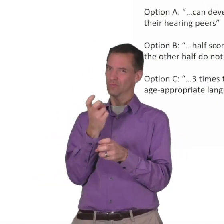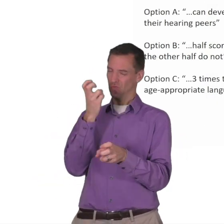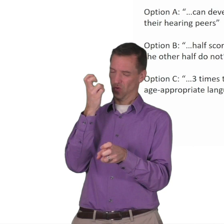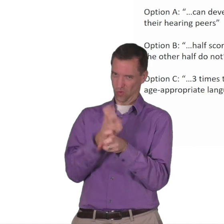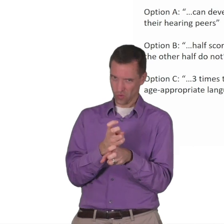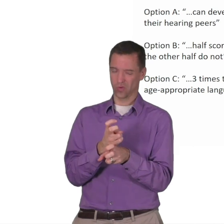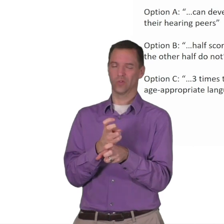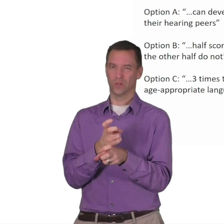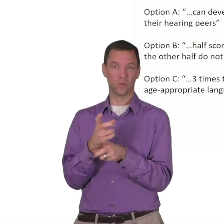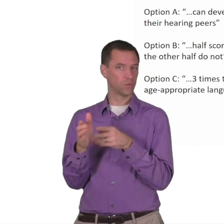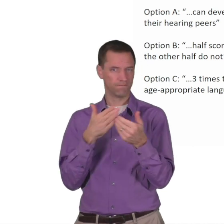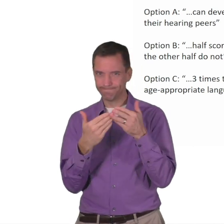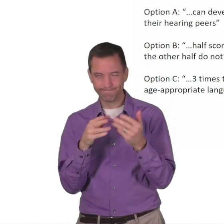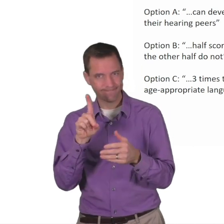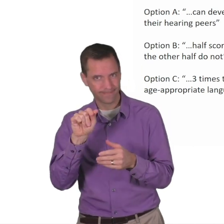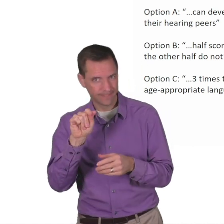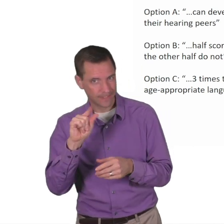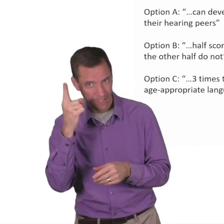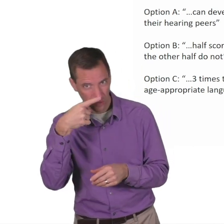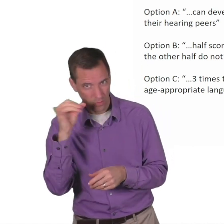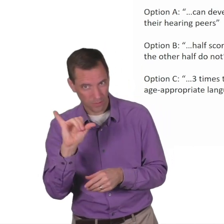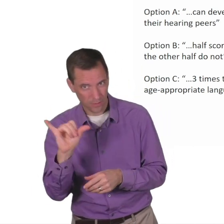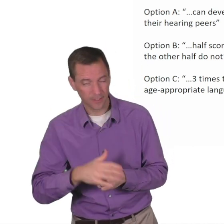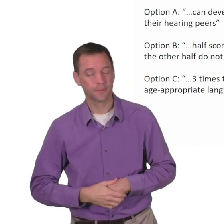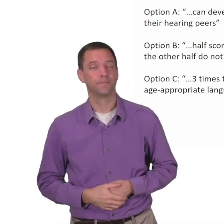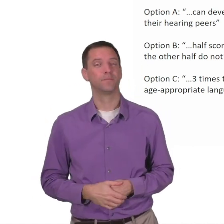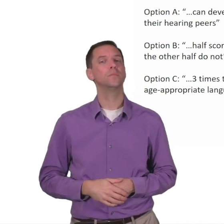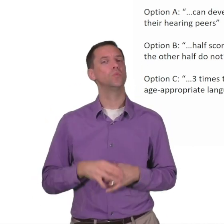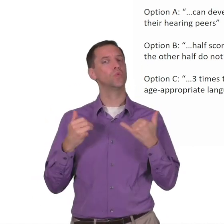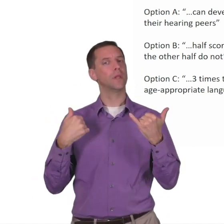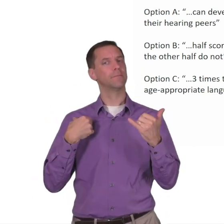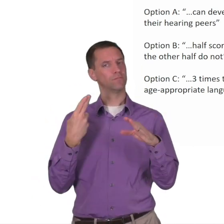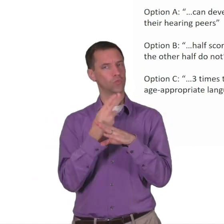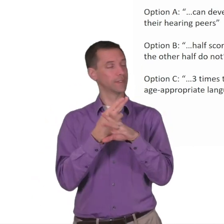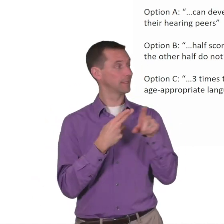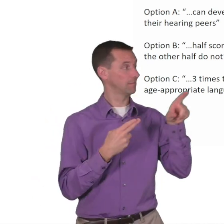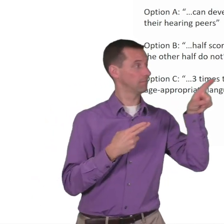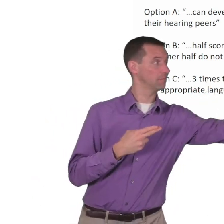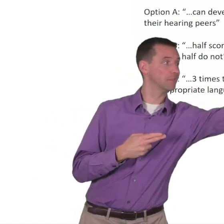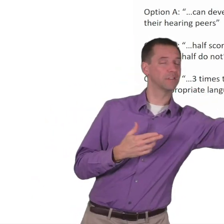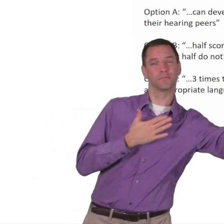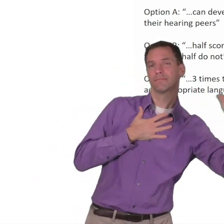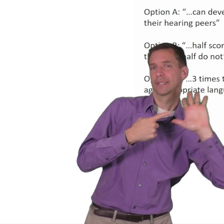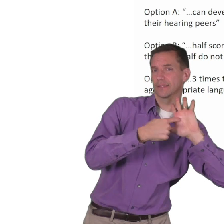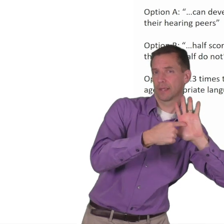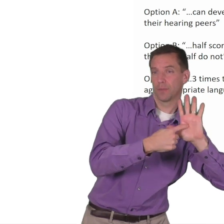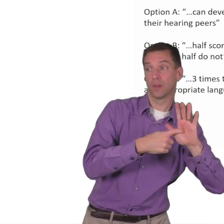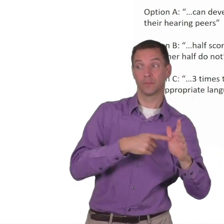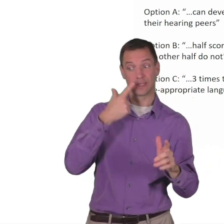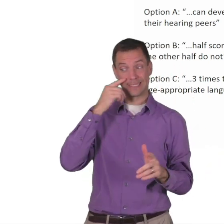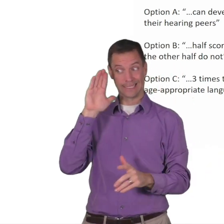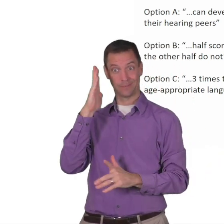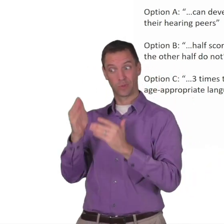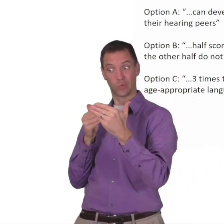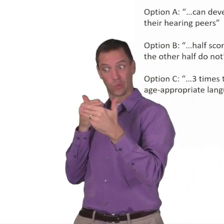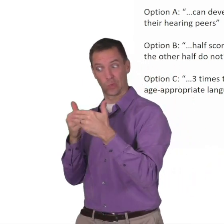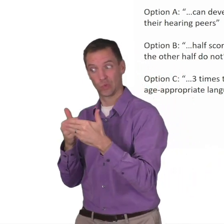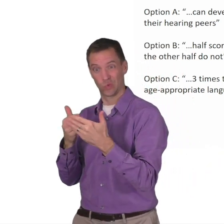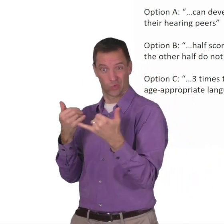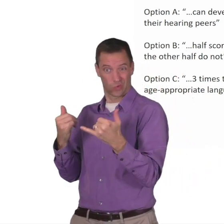Communicating about risk is always a challenge, regardless of what the data look like. I'm going to use this situation as my